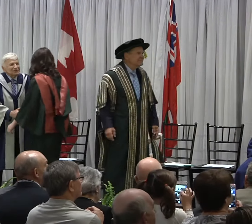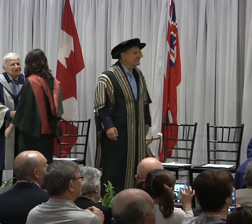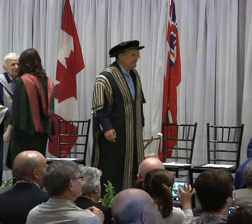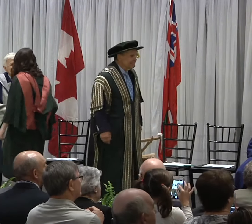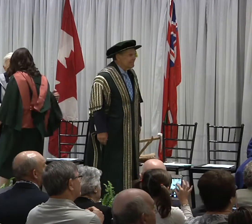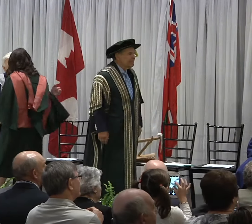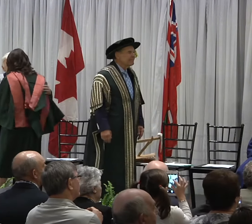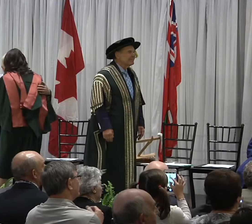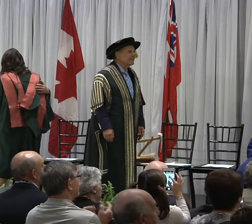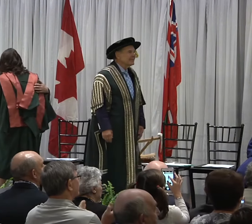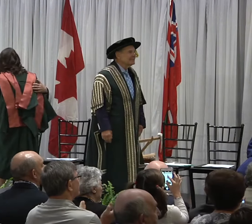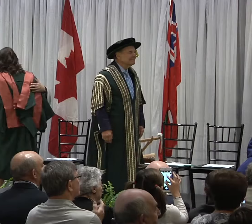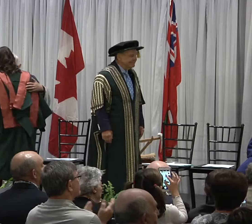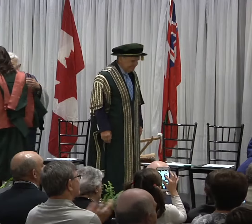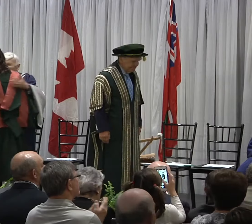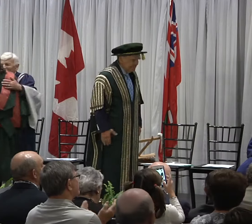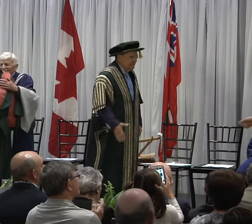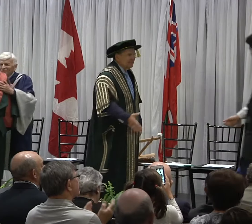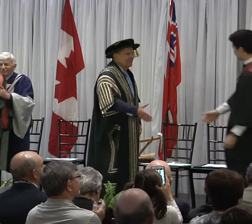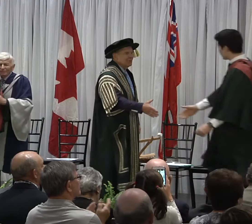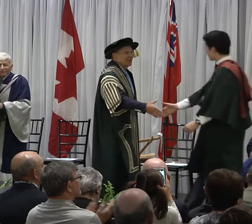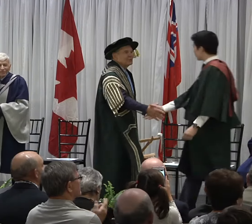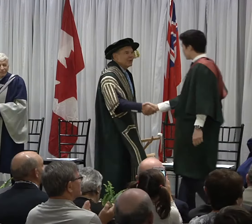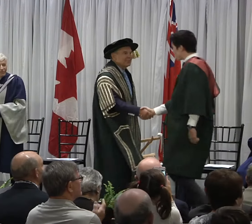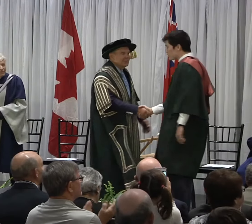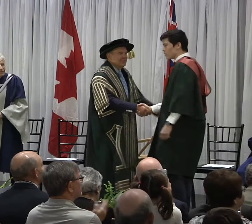Raymond Gordon.